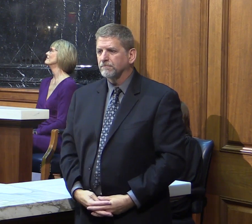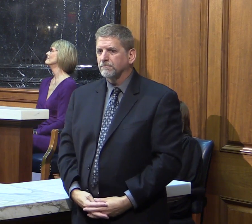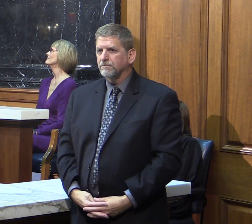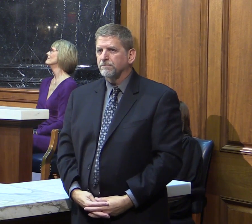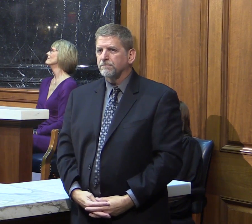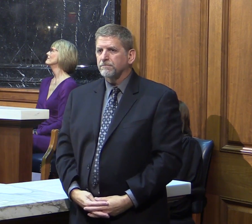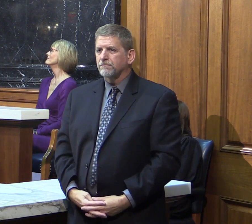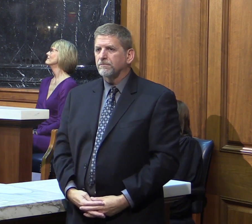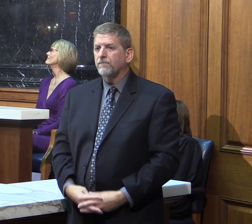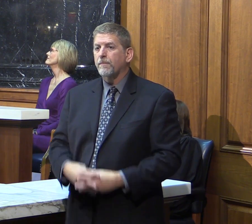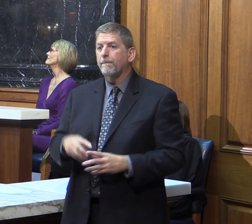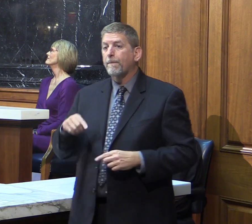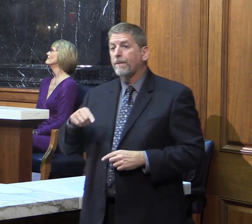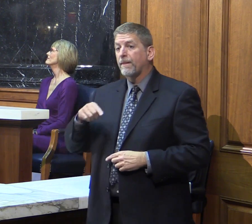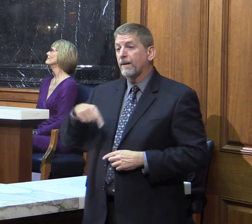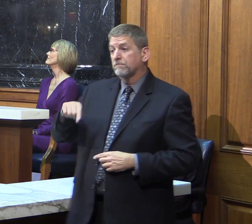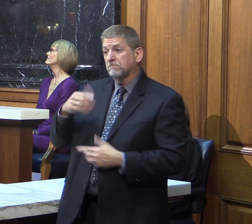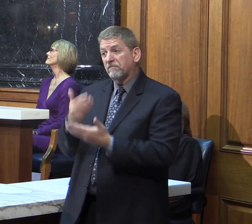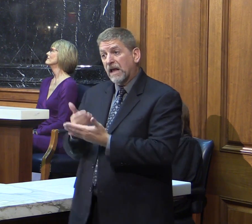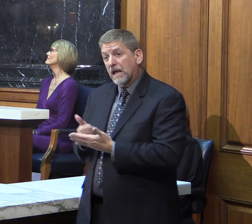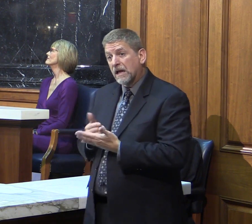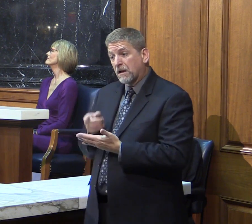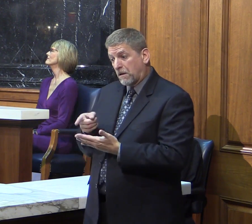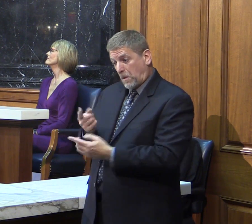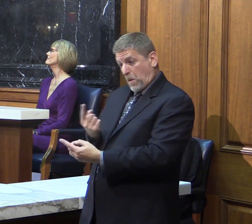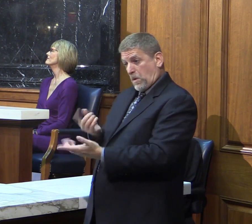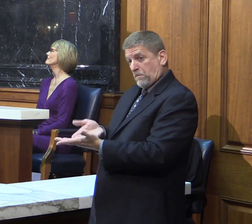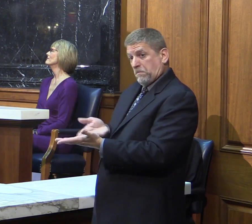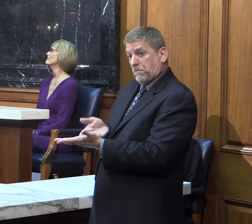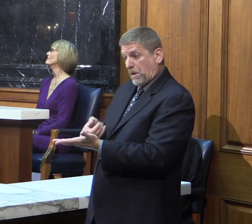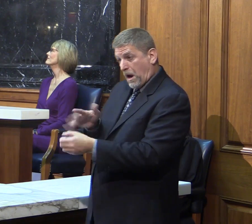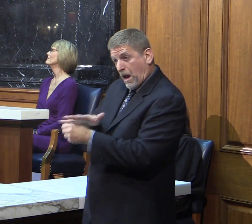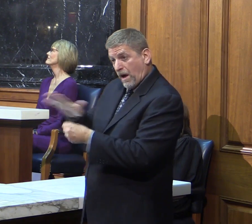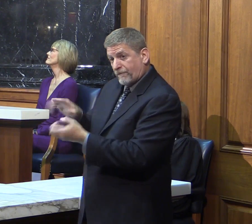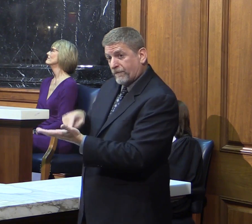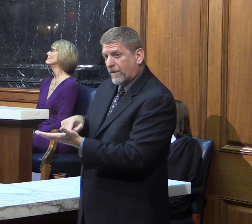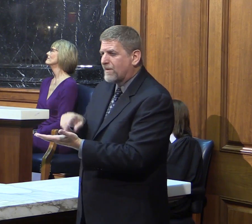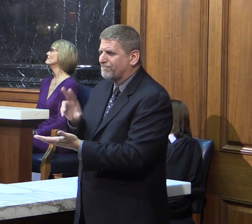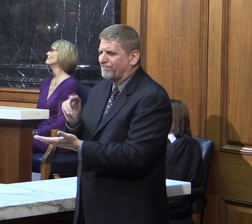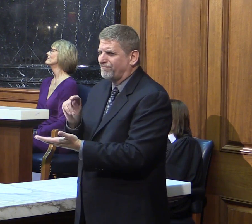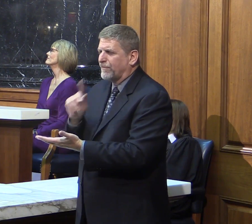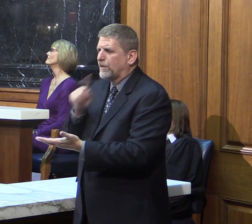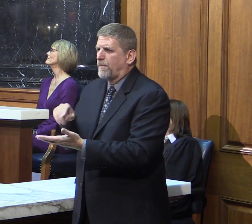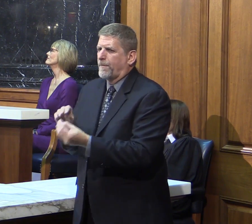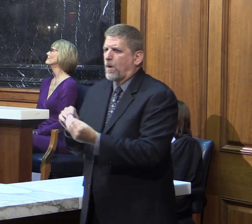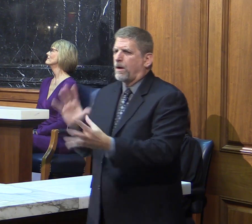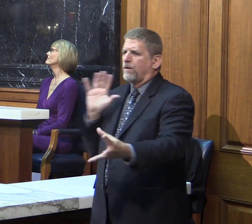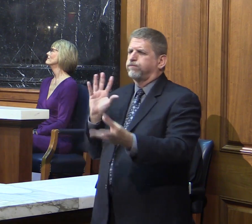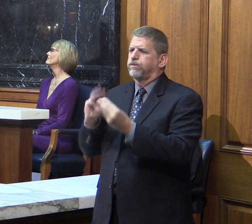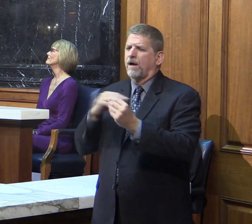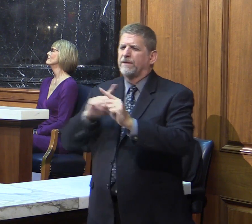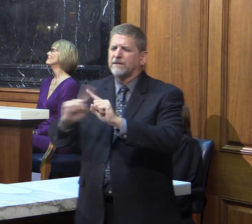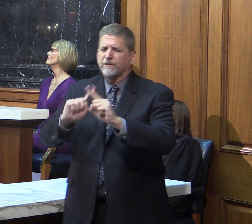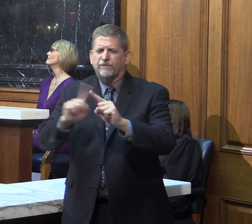These facts are not ends in and of themselves. Rather, they tell a compelling story about potential,